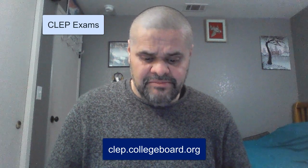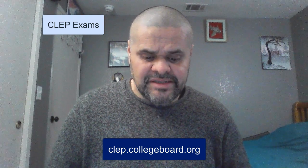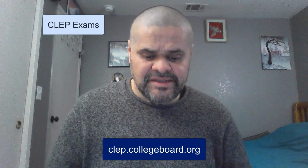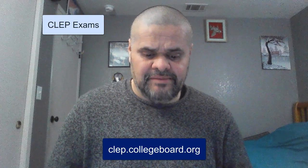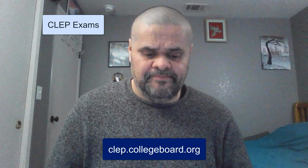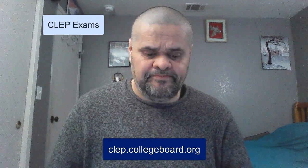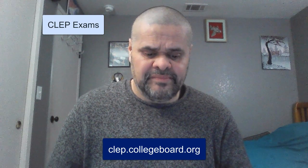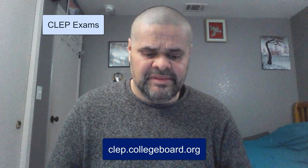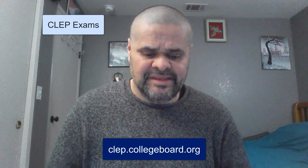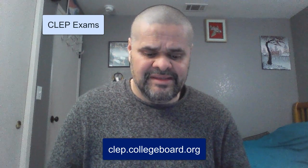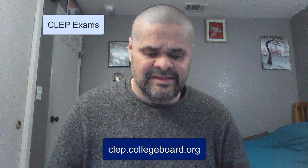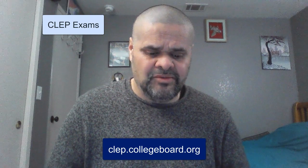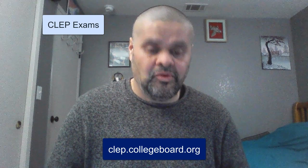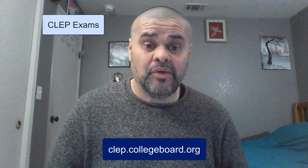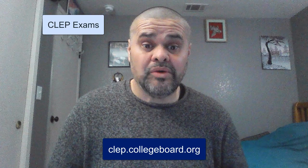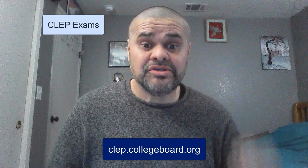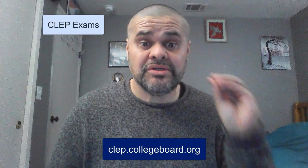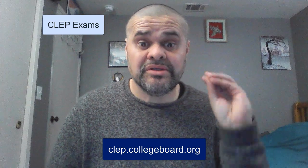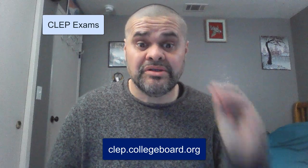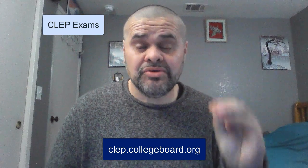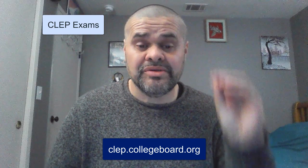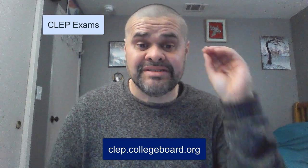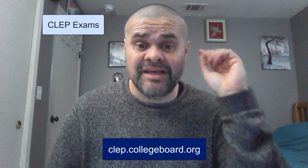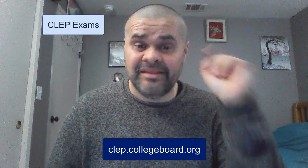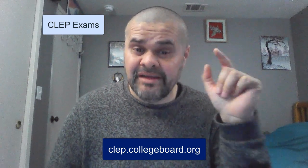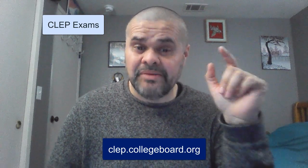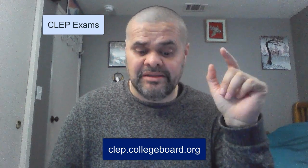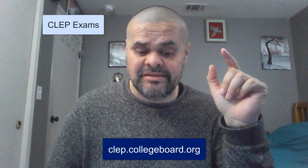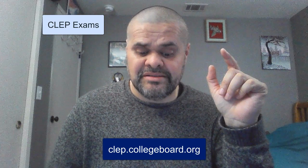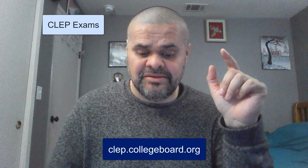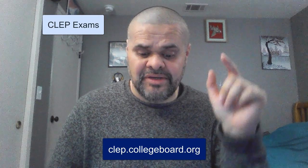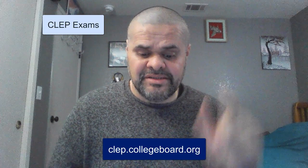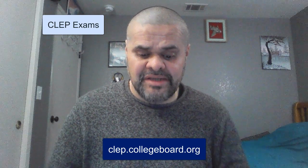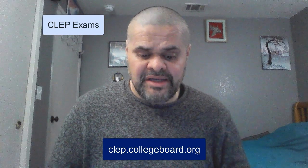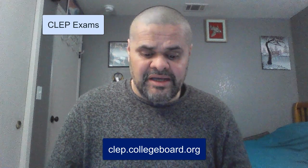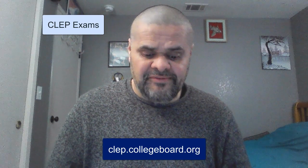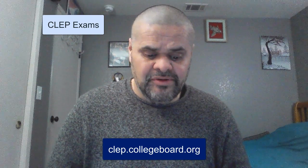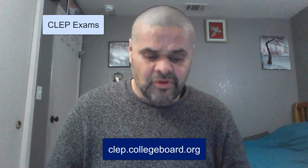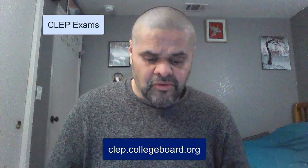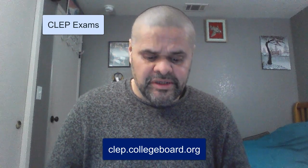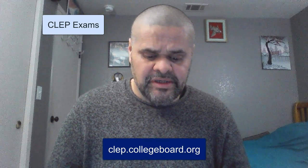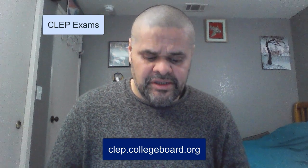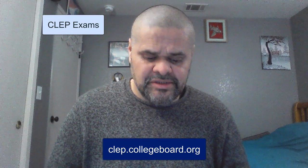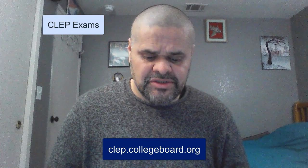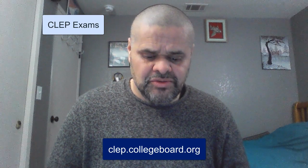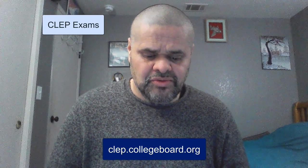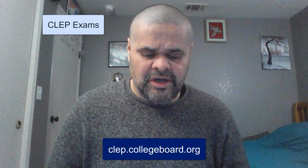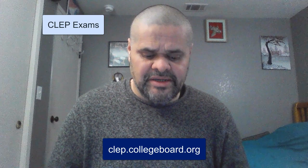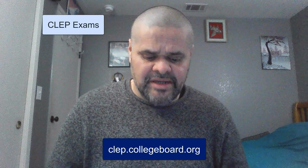meantime, what I want you to do is think about this, right? If you're going into an